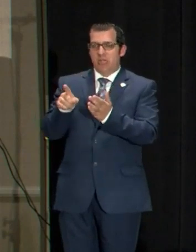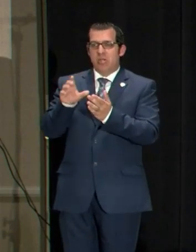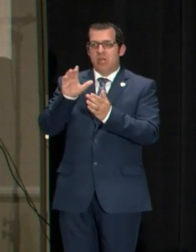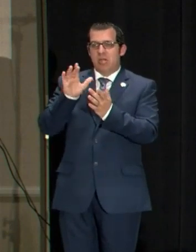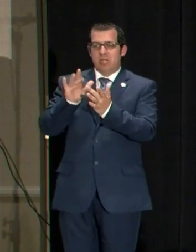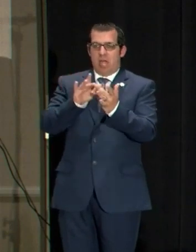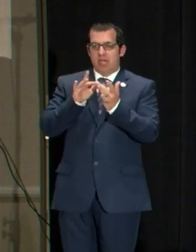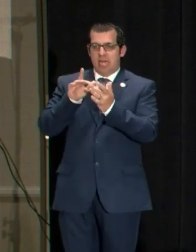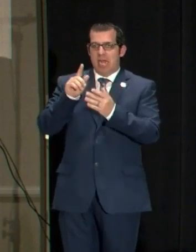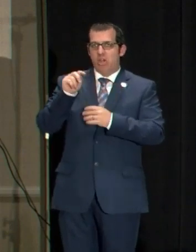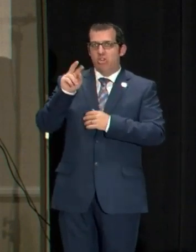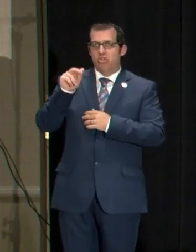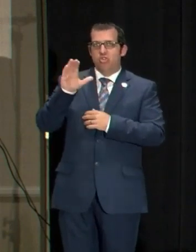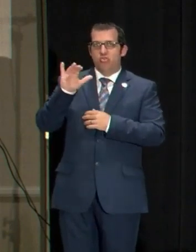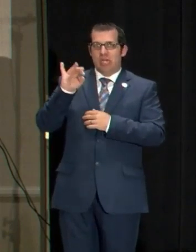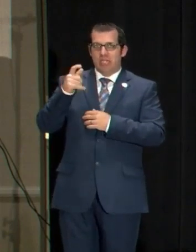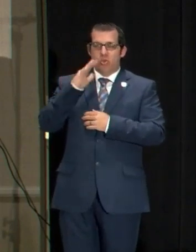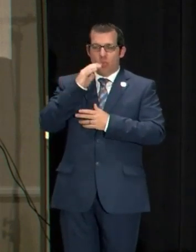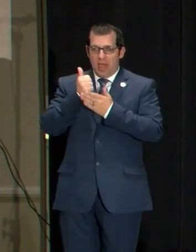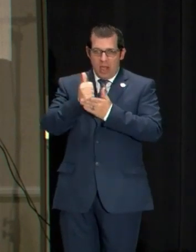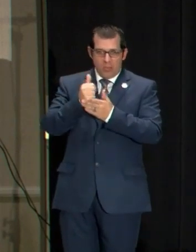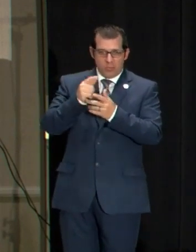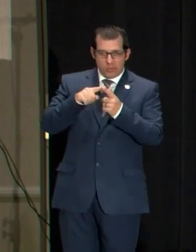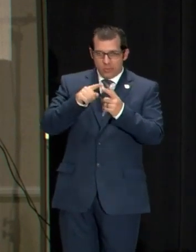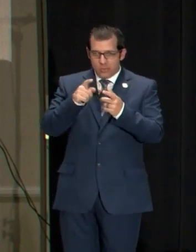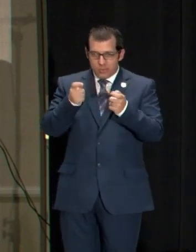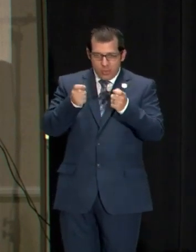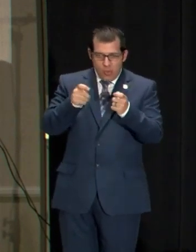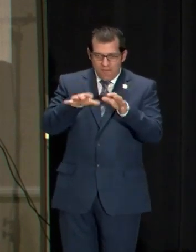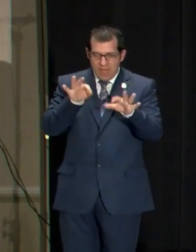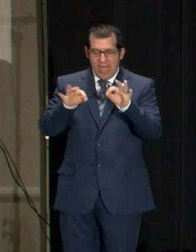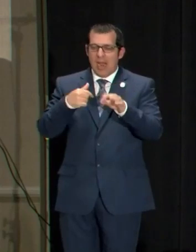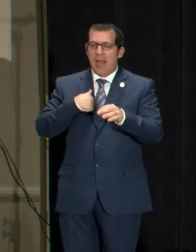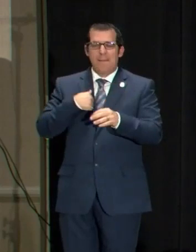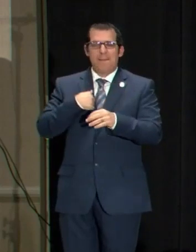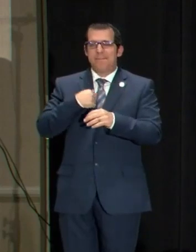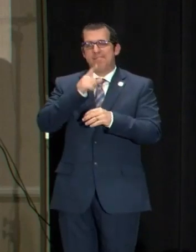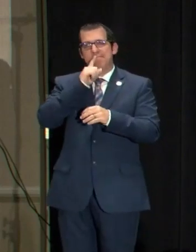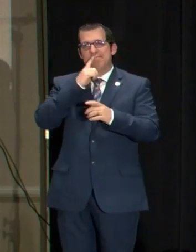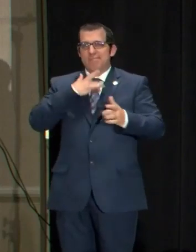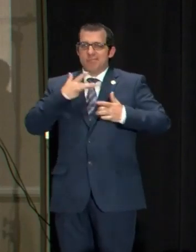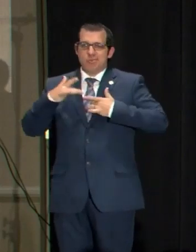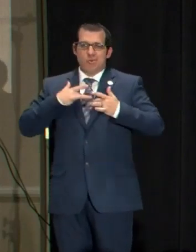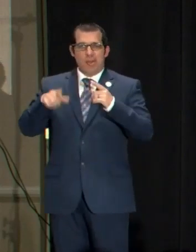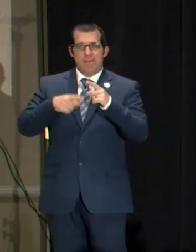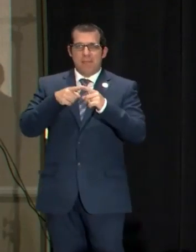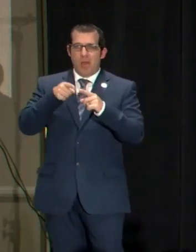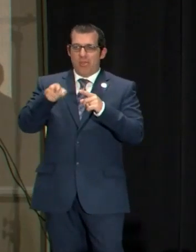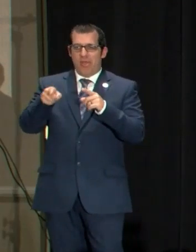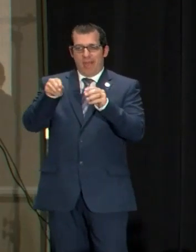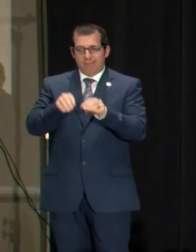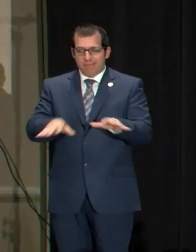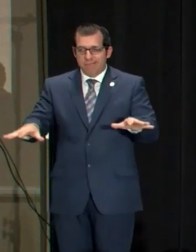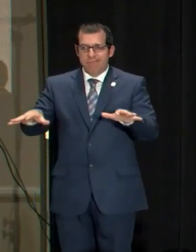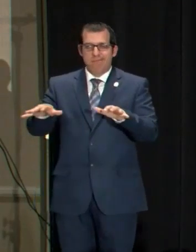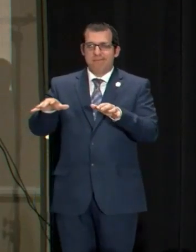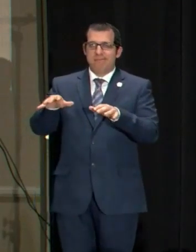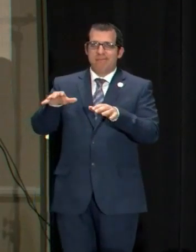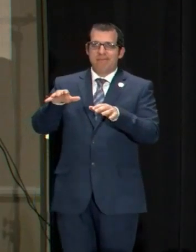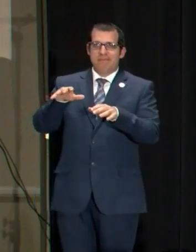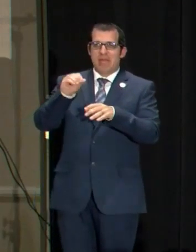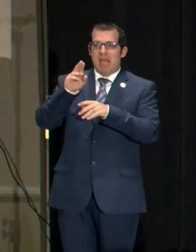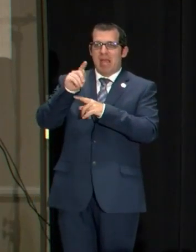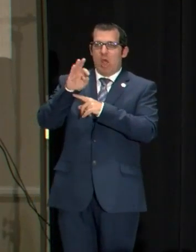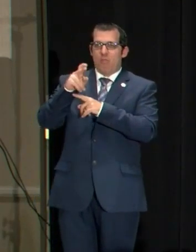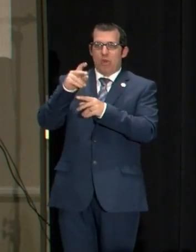tracing will help to get that under control. I'm not concerned about a widespread, huge outbreak in